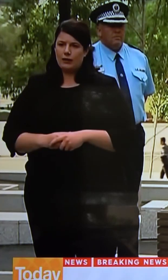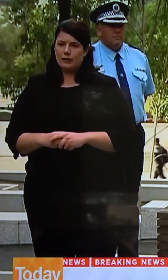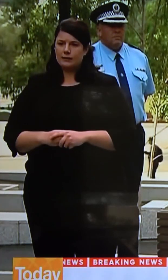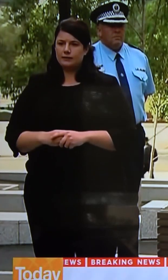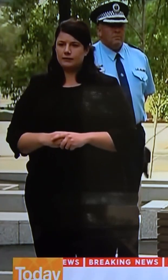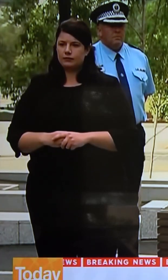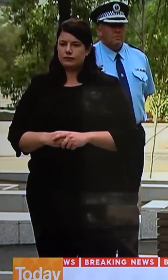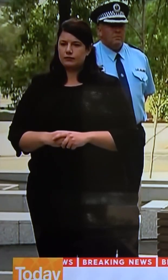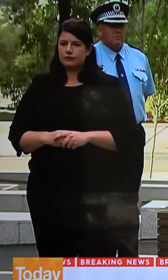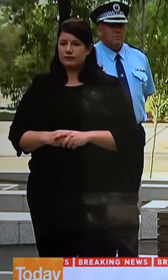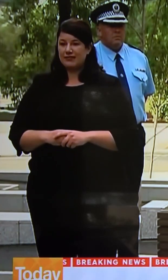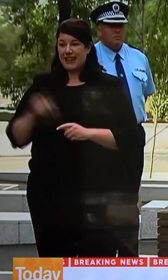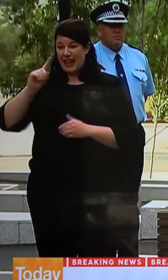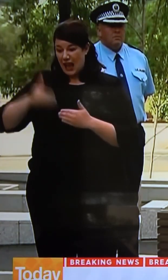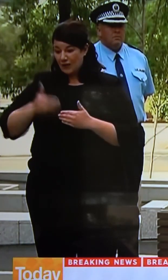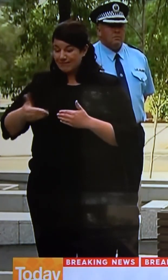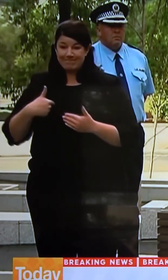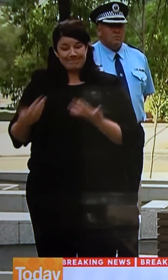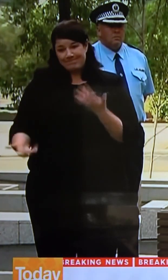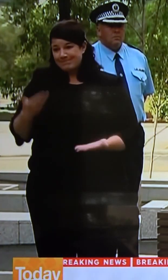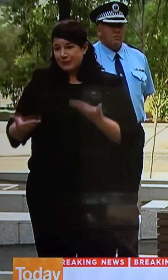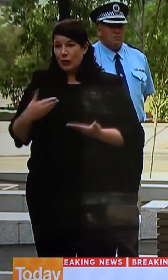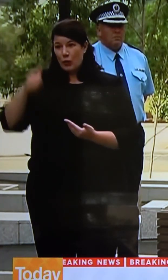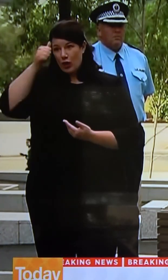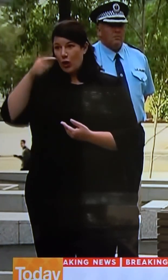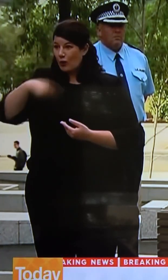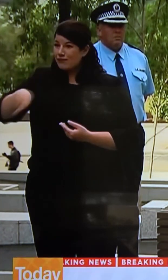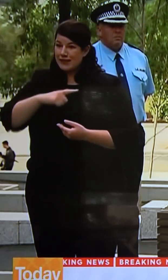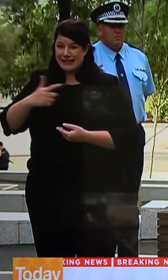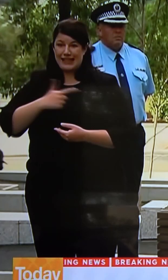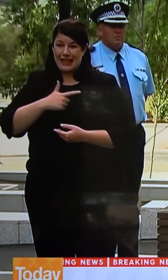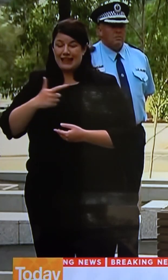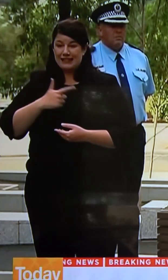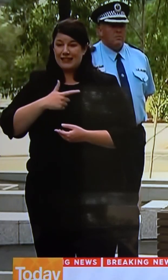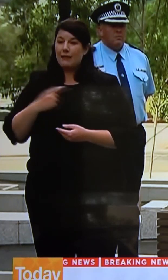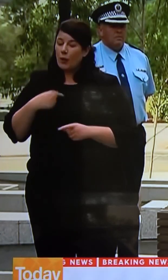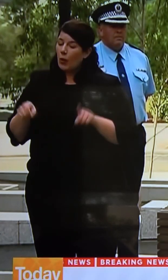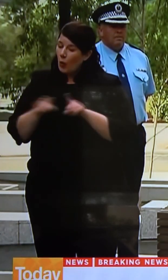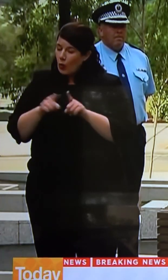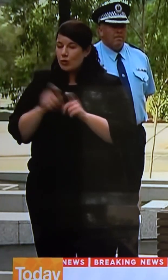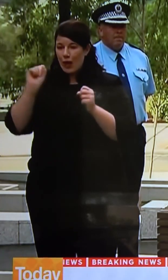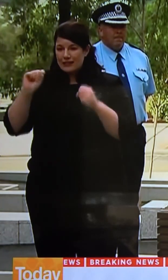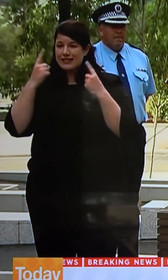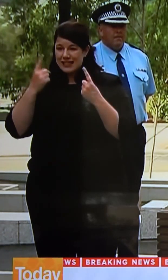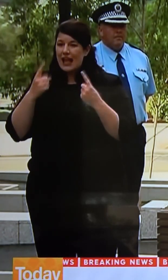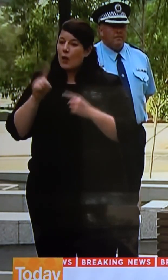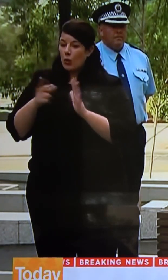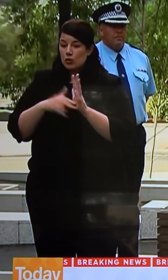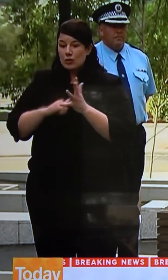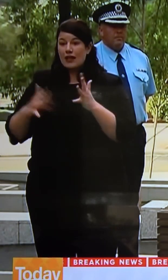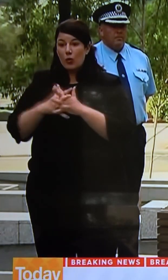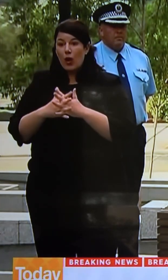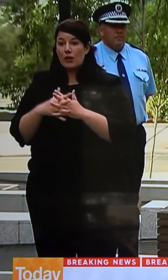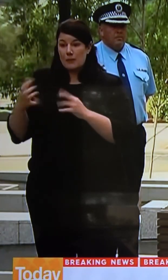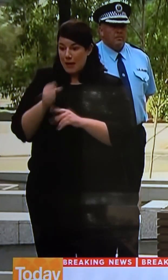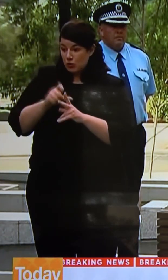today. We live in uncertain times. We know it's a scary situation for many people, but we also appreciate that what New South